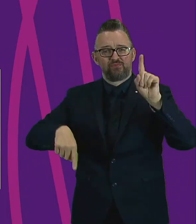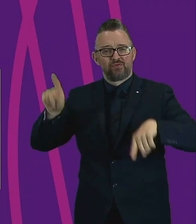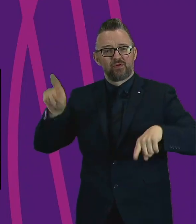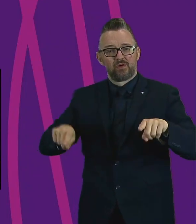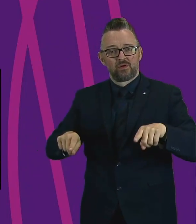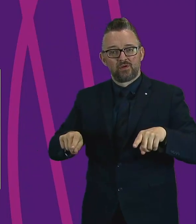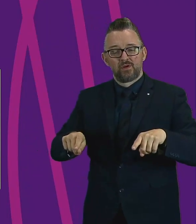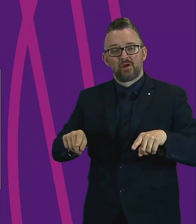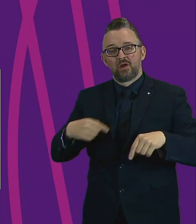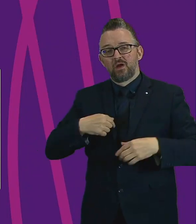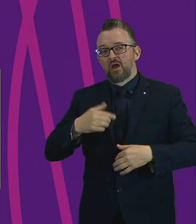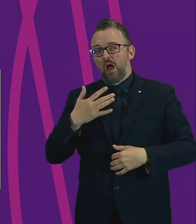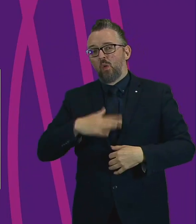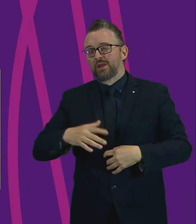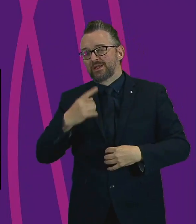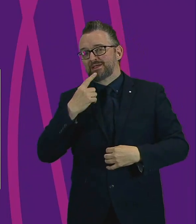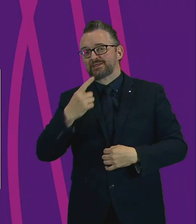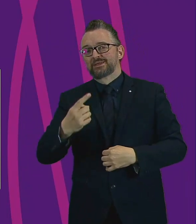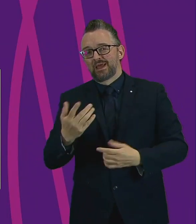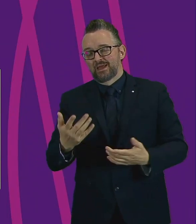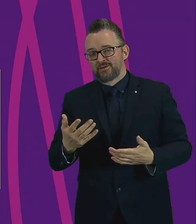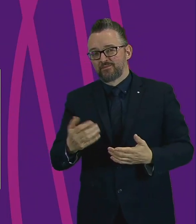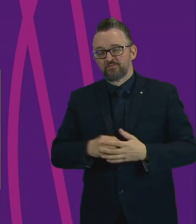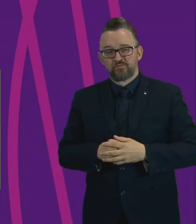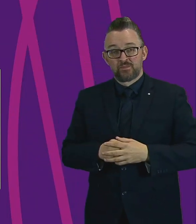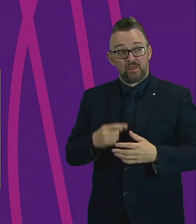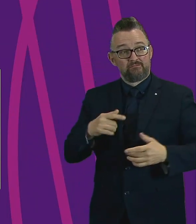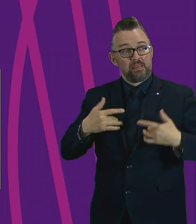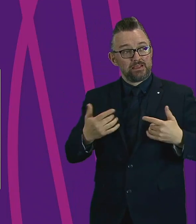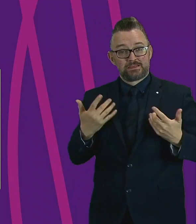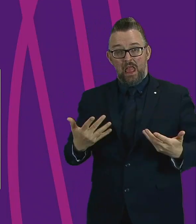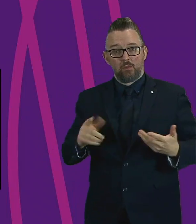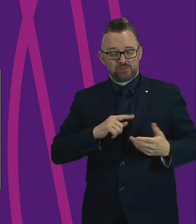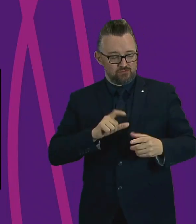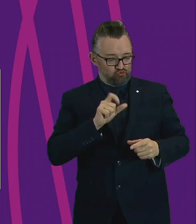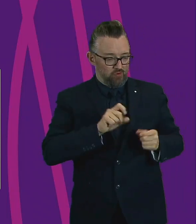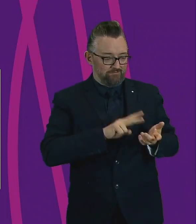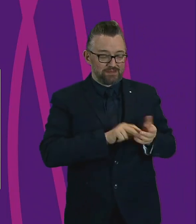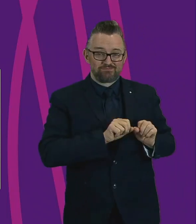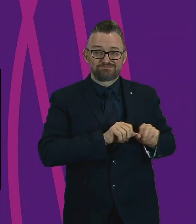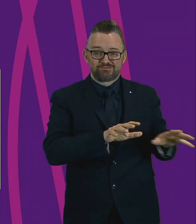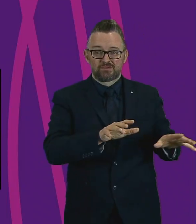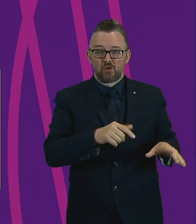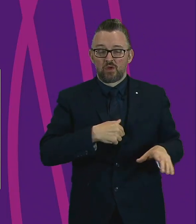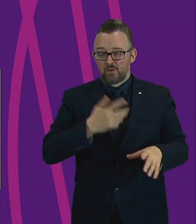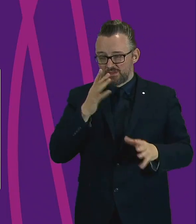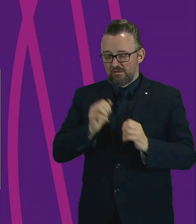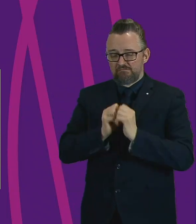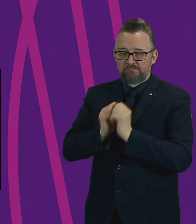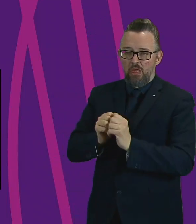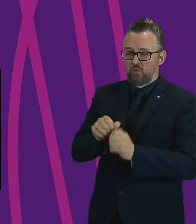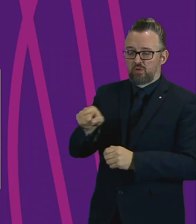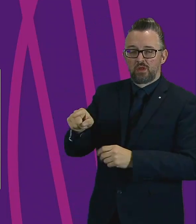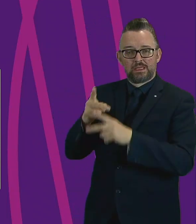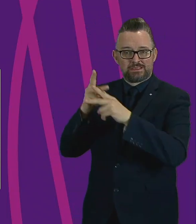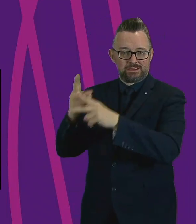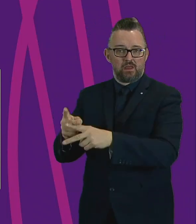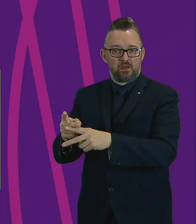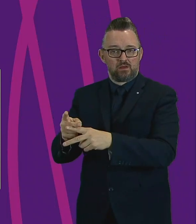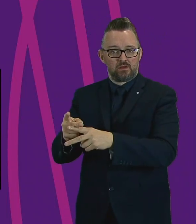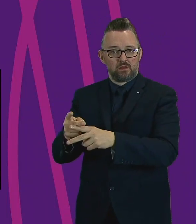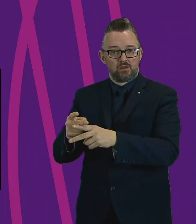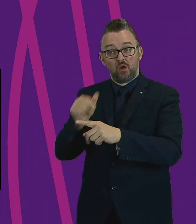homes. I just want to say that we have an opportunity here to truly value care and change it, and looking